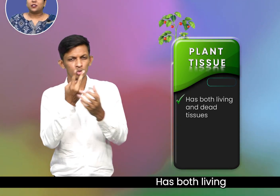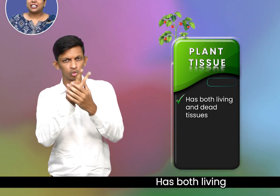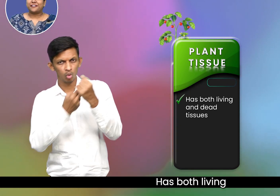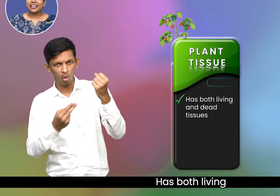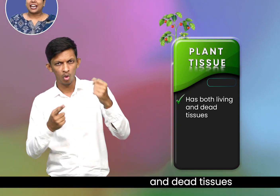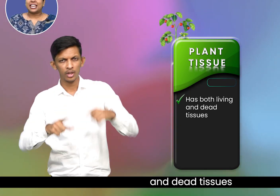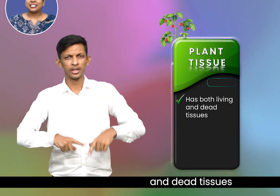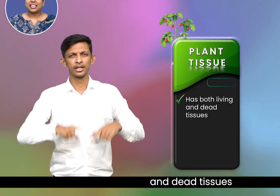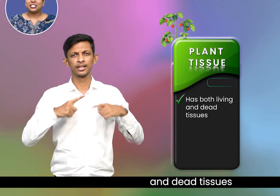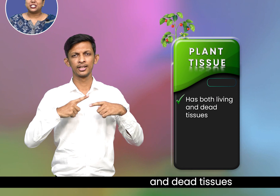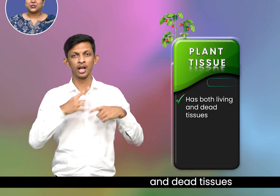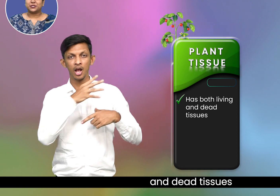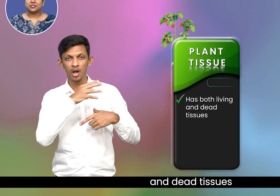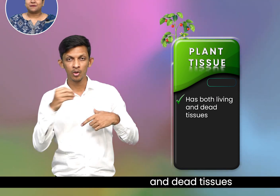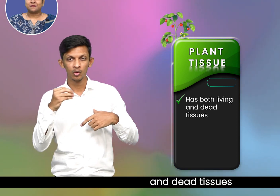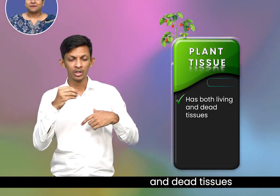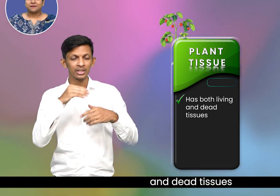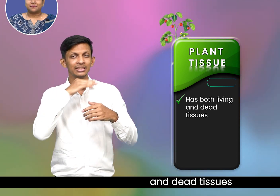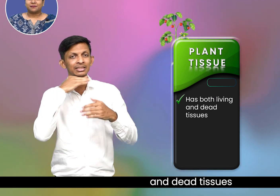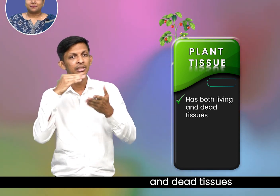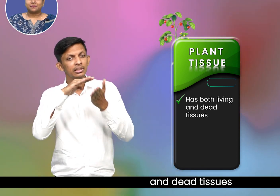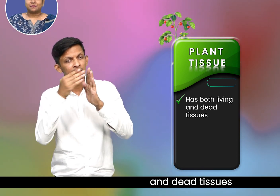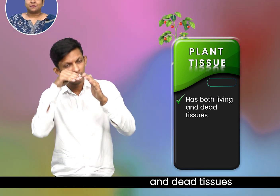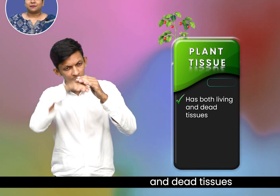has both living and dead tissues.